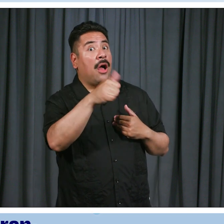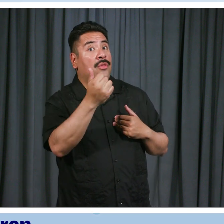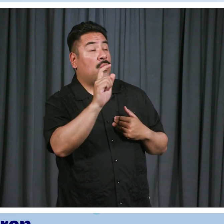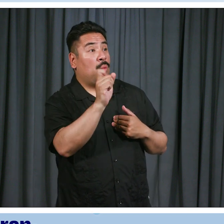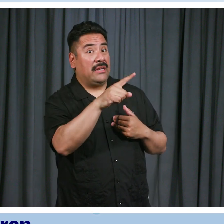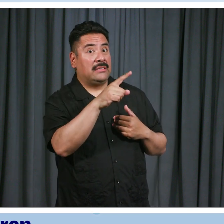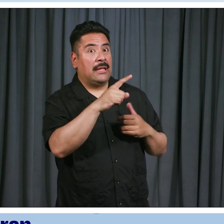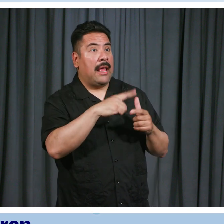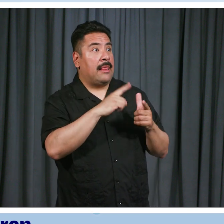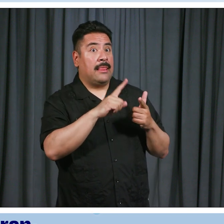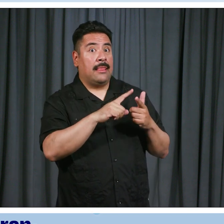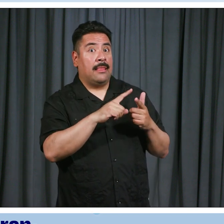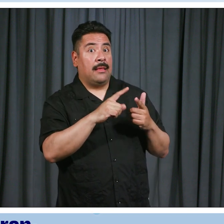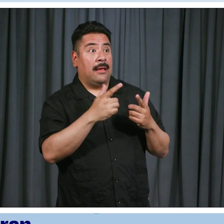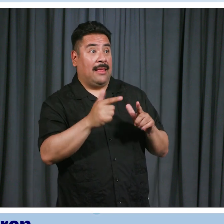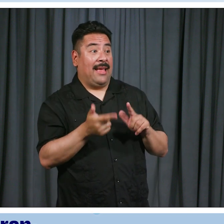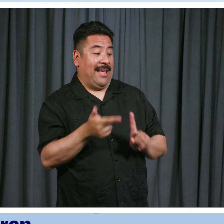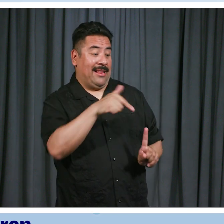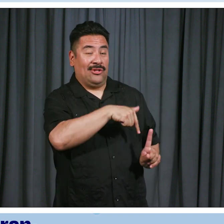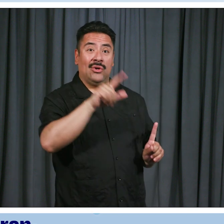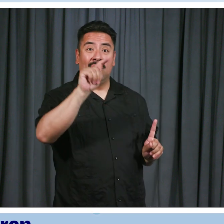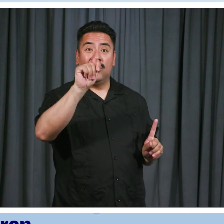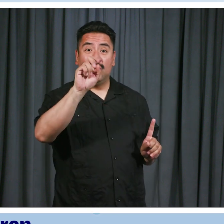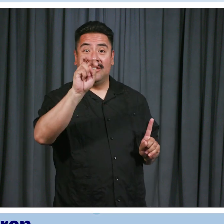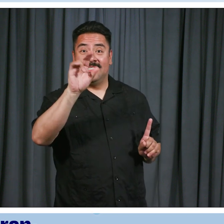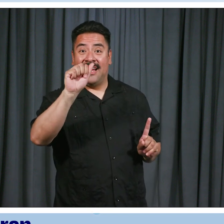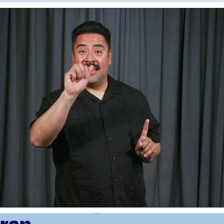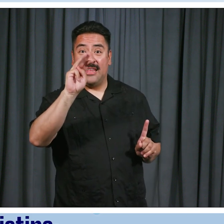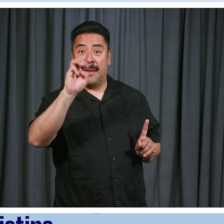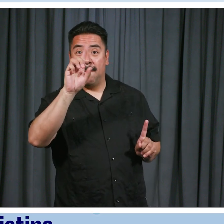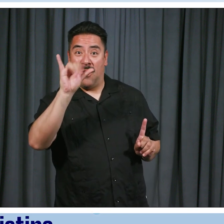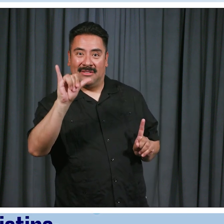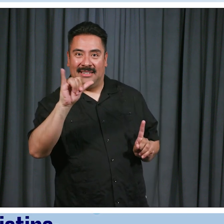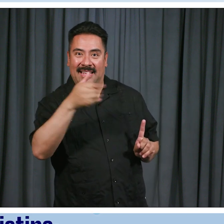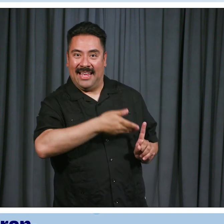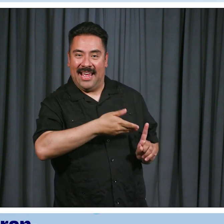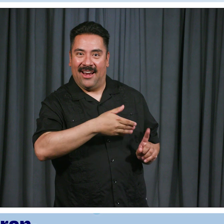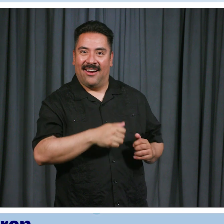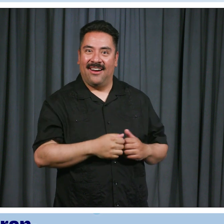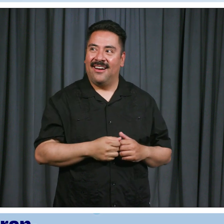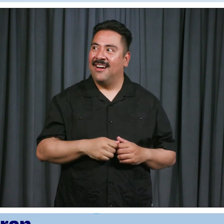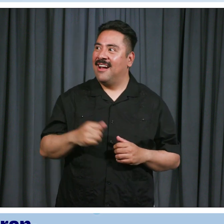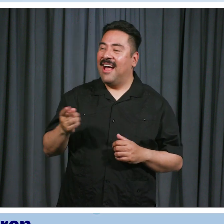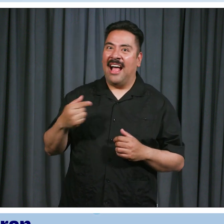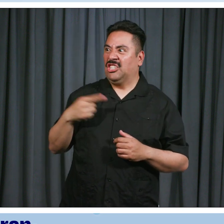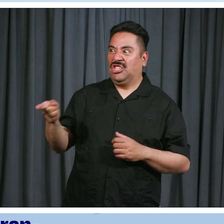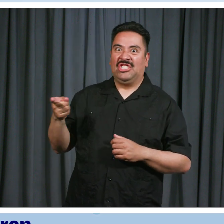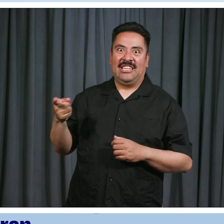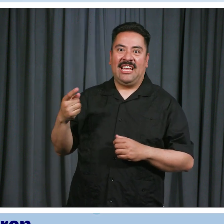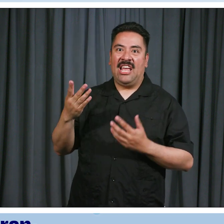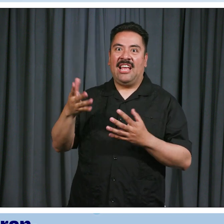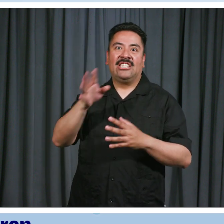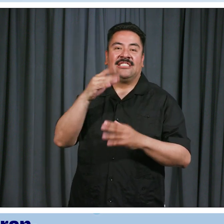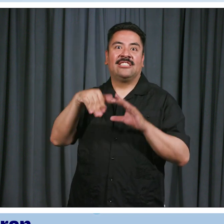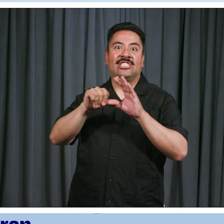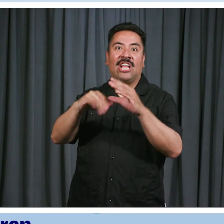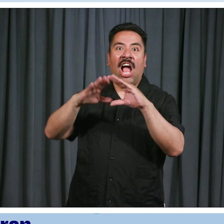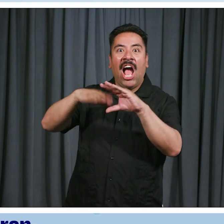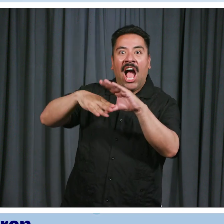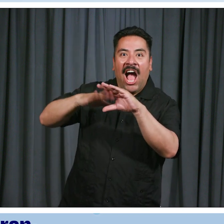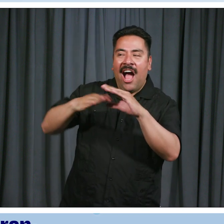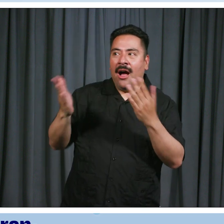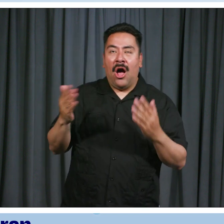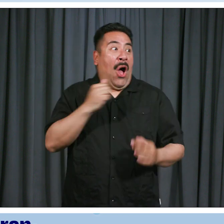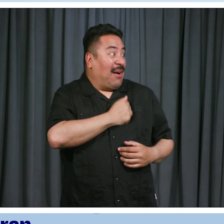going to turn it back over to Tanya Mosley over here. She's hogging all I'm sorry. I just really wanted to ask you about